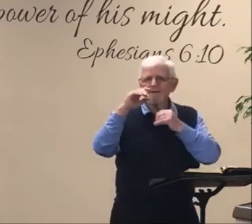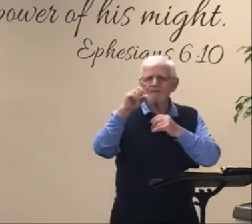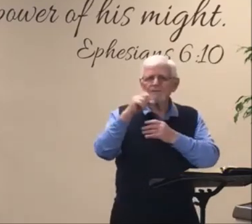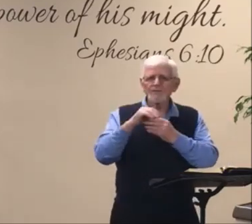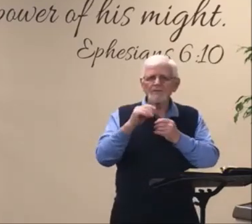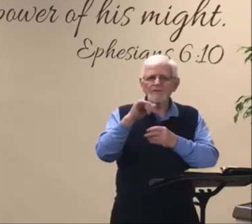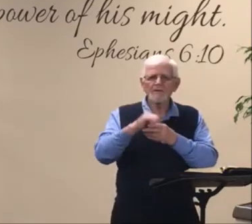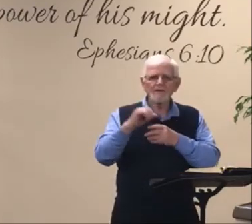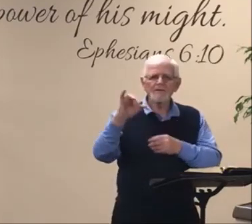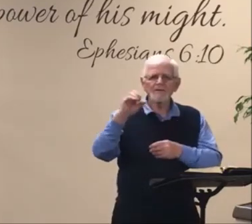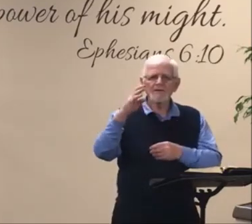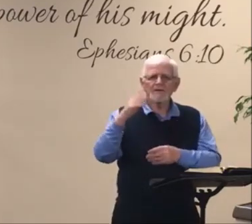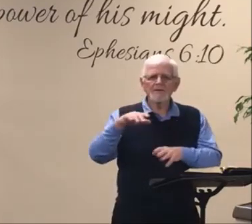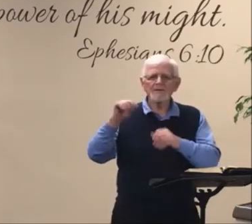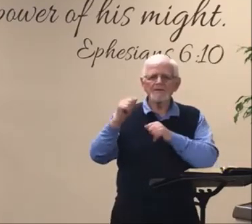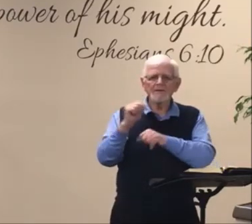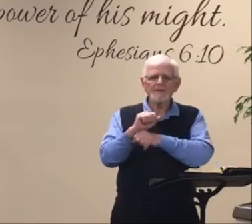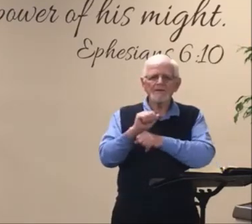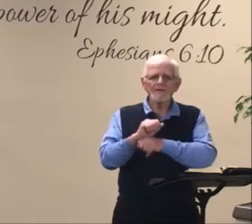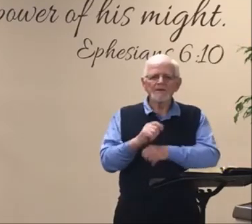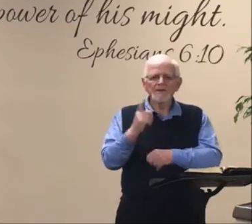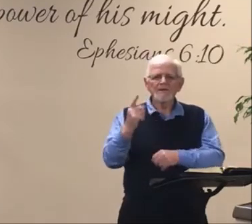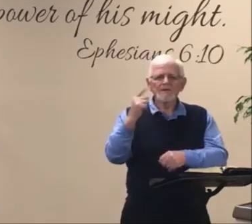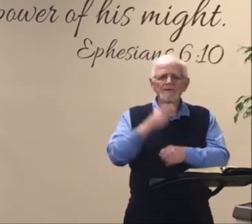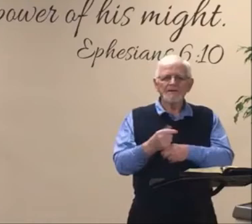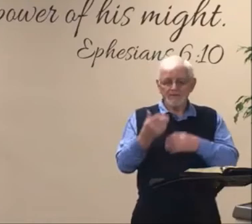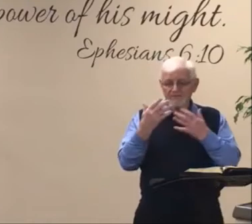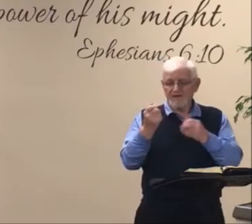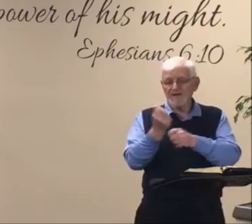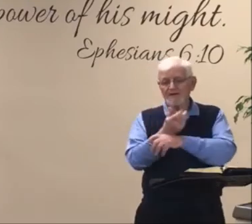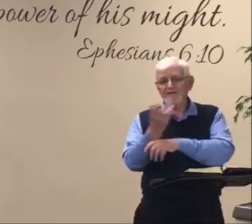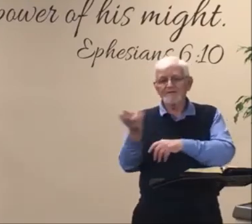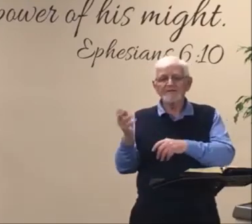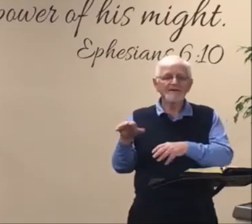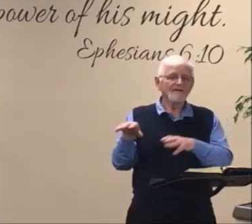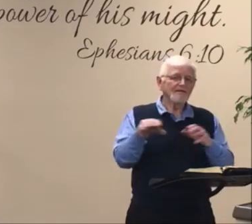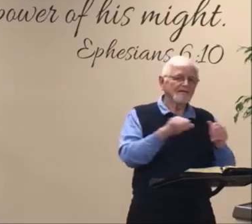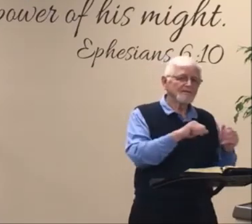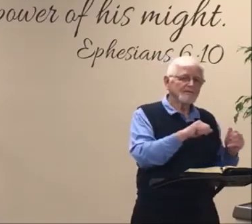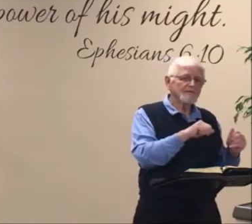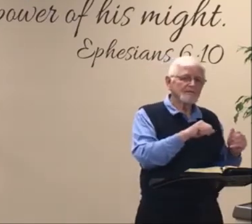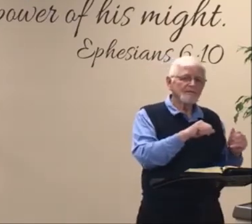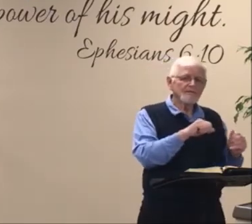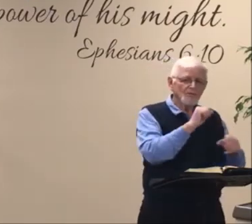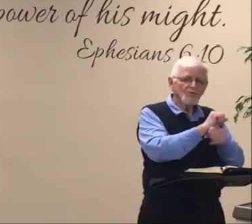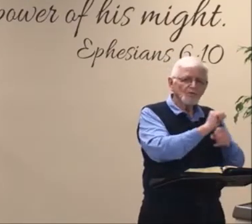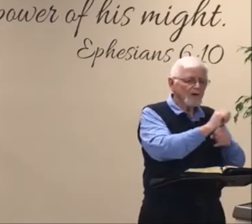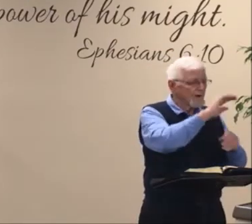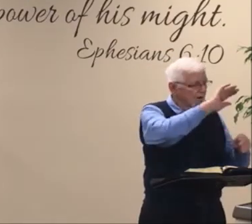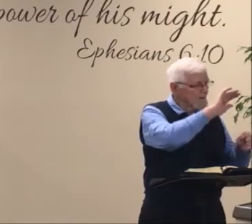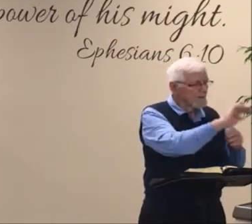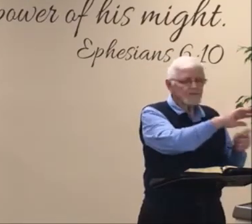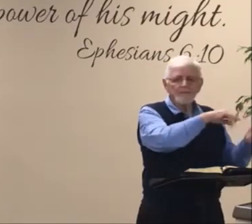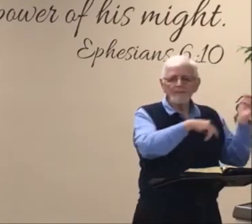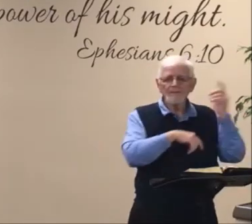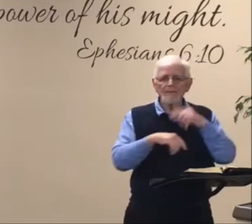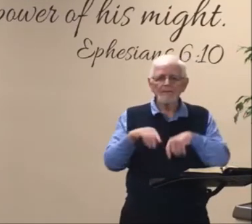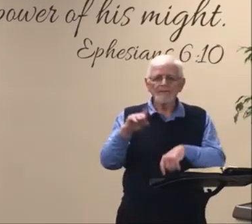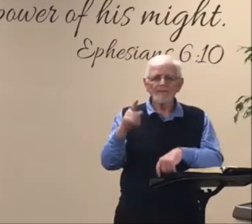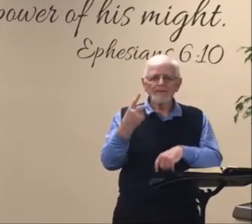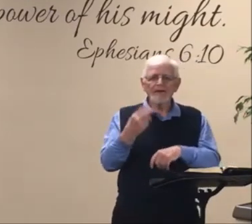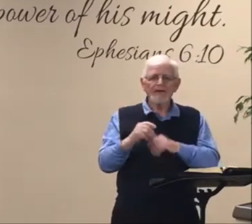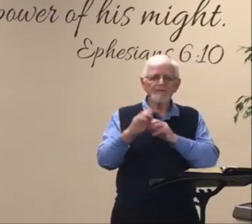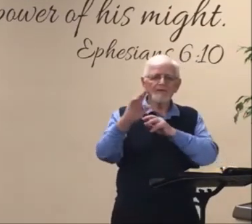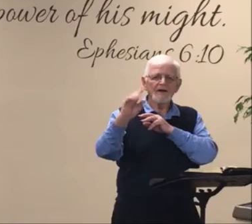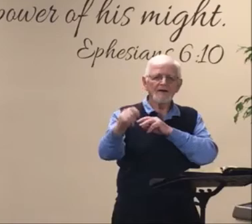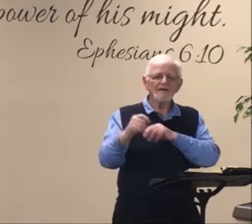Jacob leaves for work one morning and says, hey, babe, thanks for breakfast. See you. We're leaving. We'll be back tonight. Gets about halfway down the driveway and